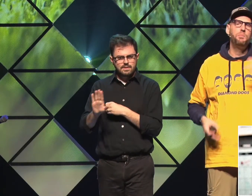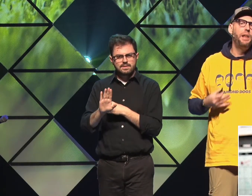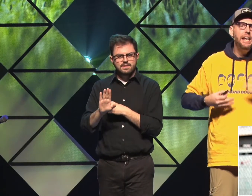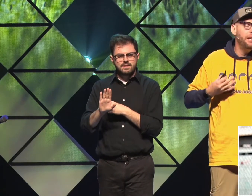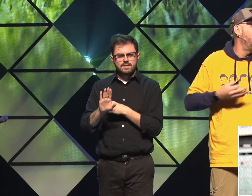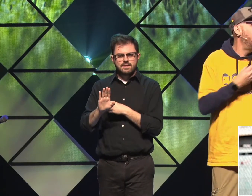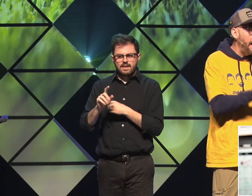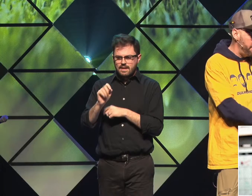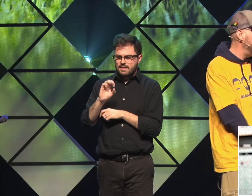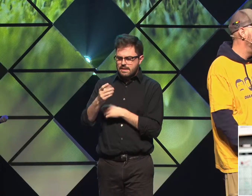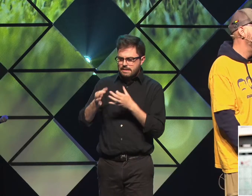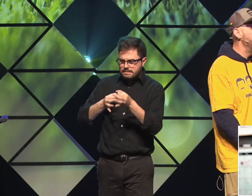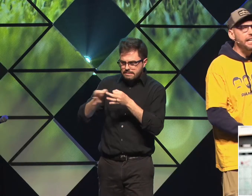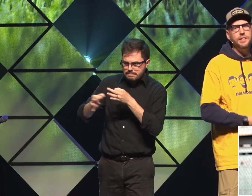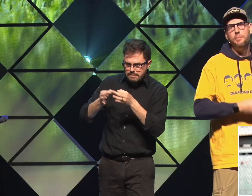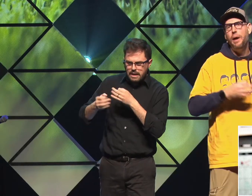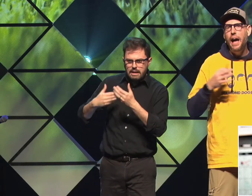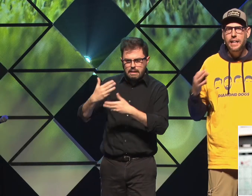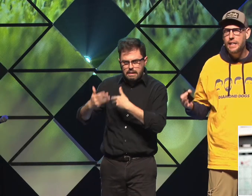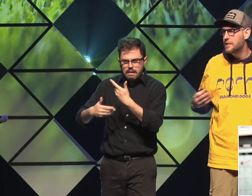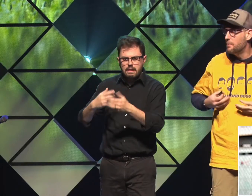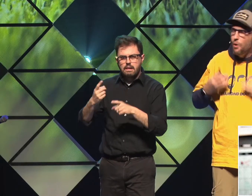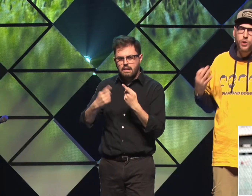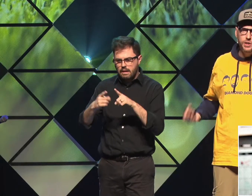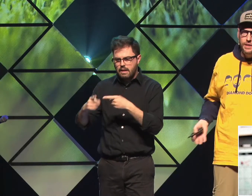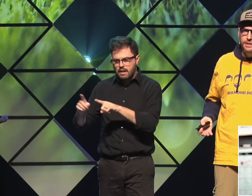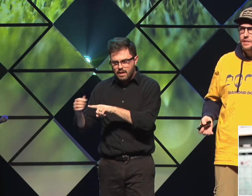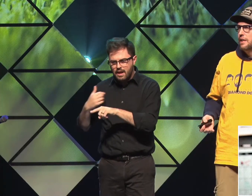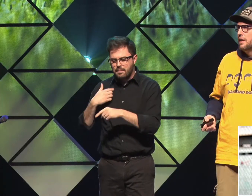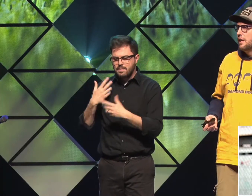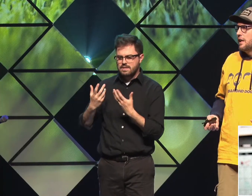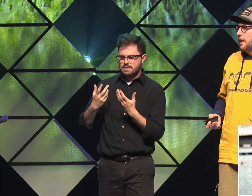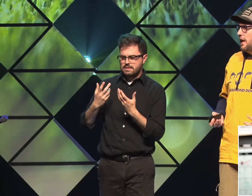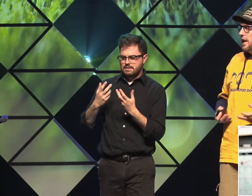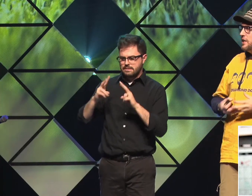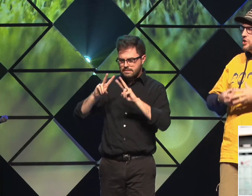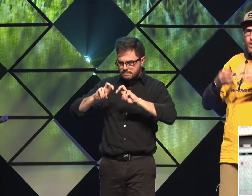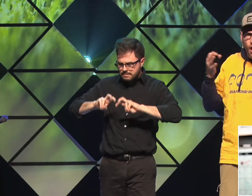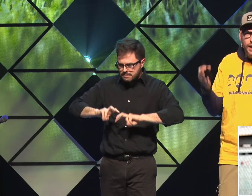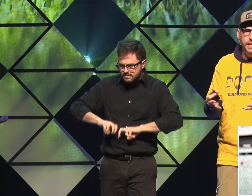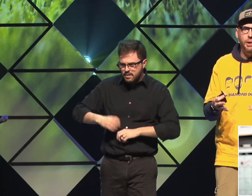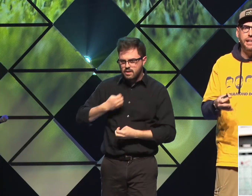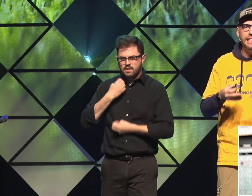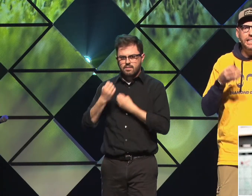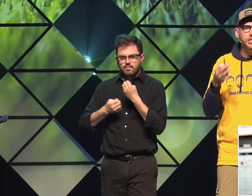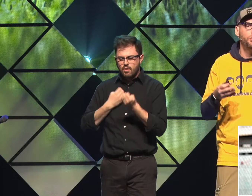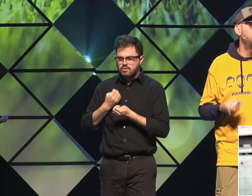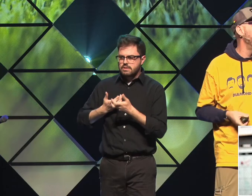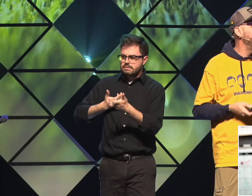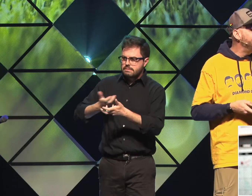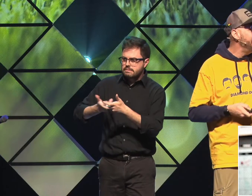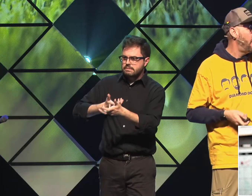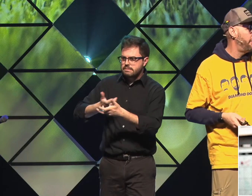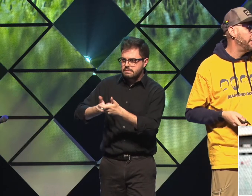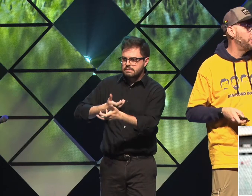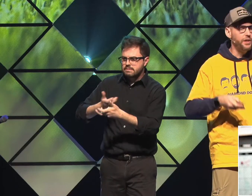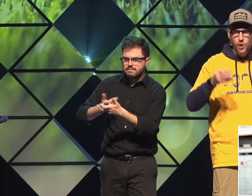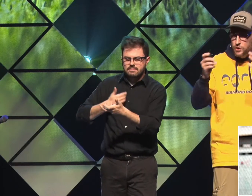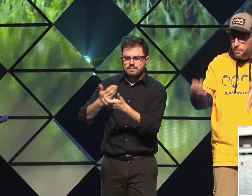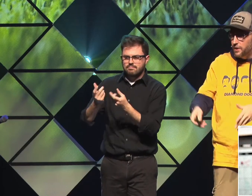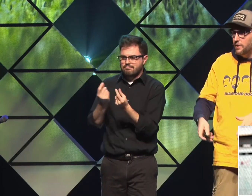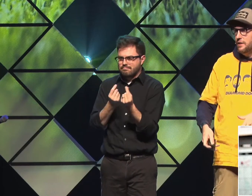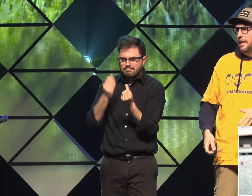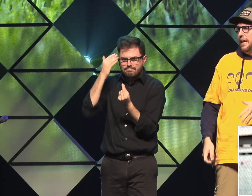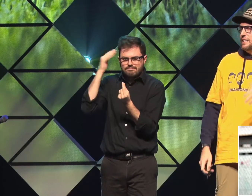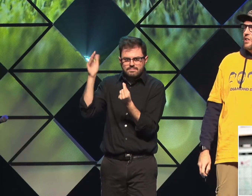He's explaining what happened. He's unpacking his emotions. And he's just talking about it, and he doesn't know what to do. And he's in the office with